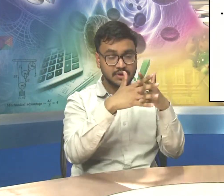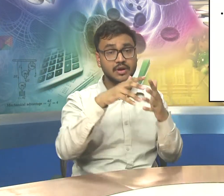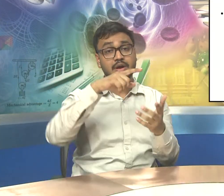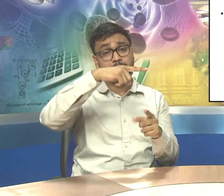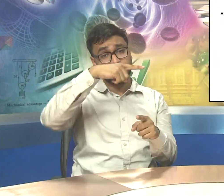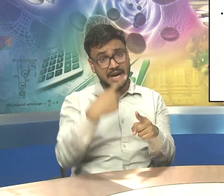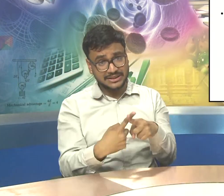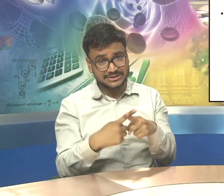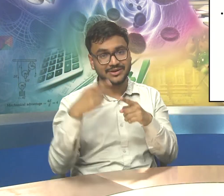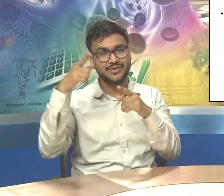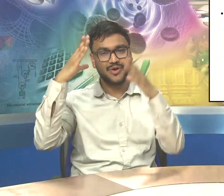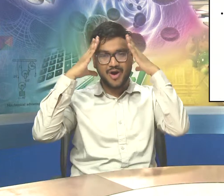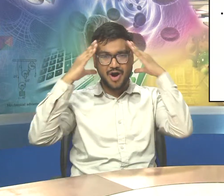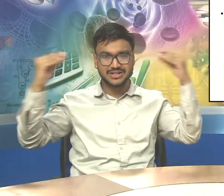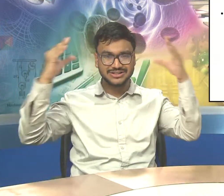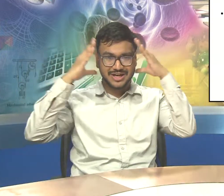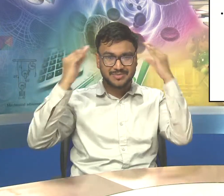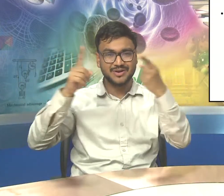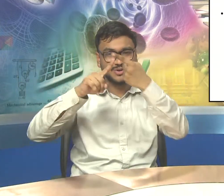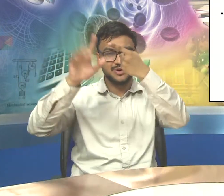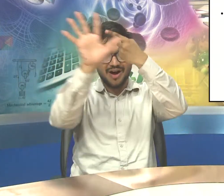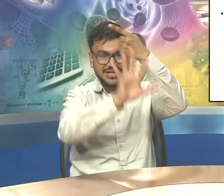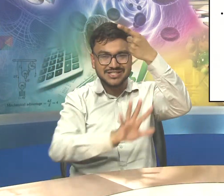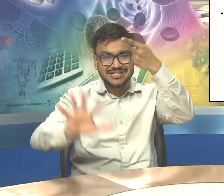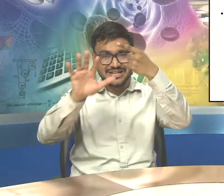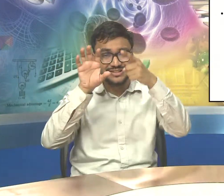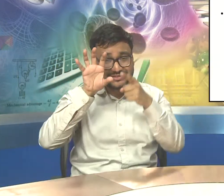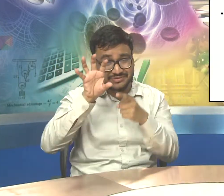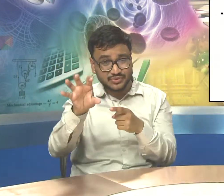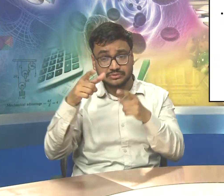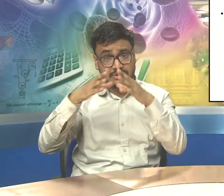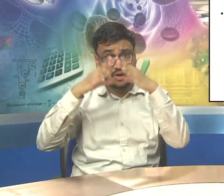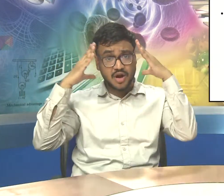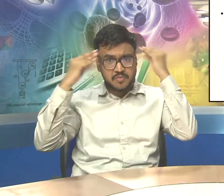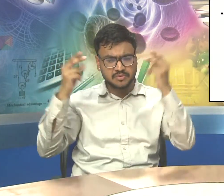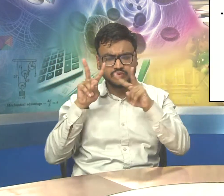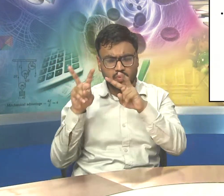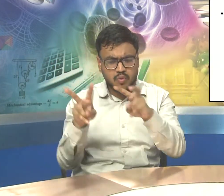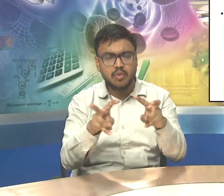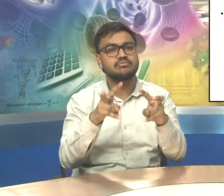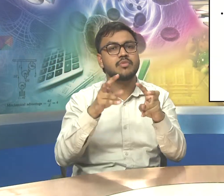Through research done in the USA and the Netherlands,